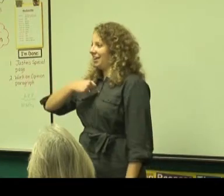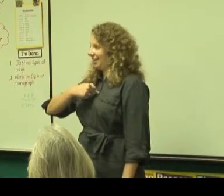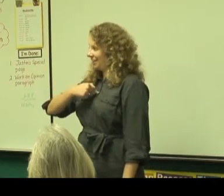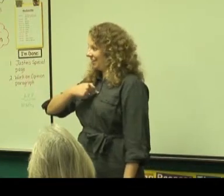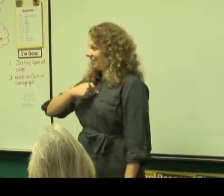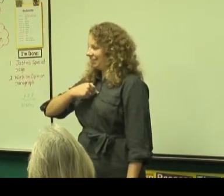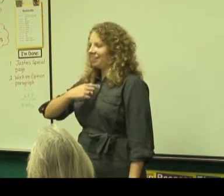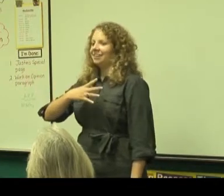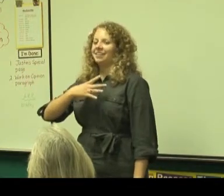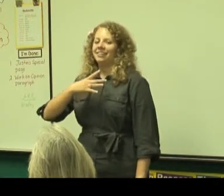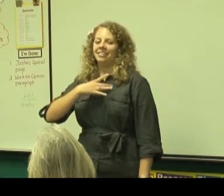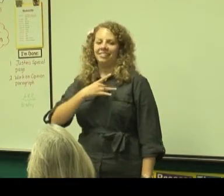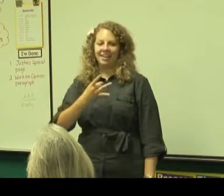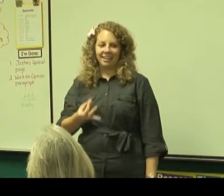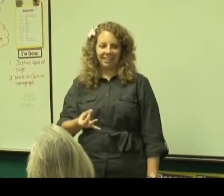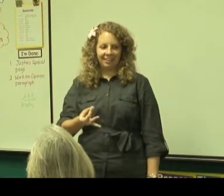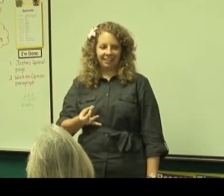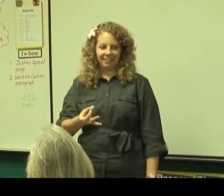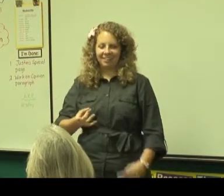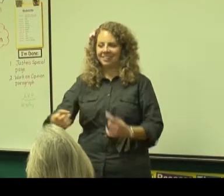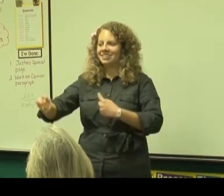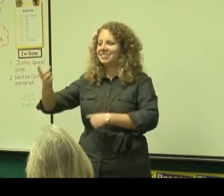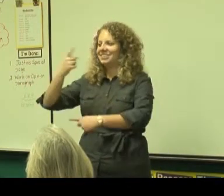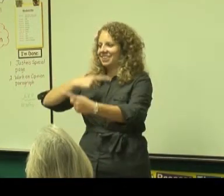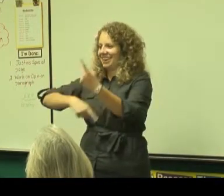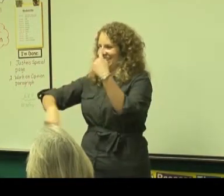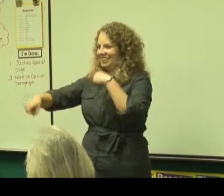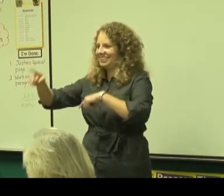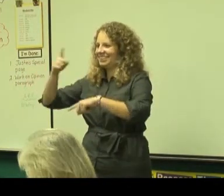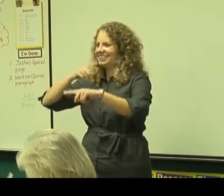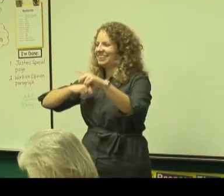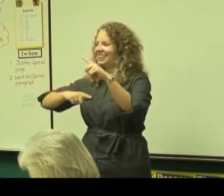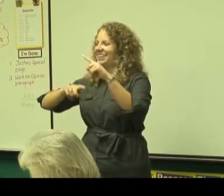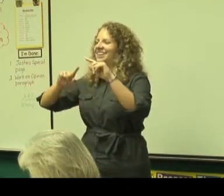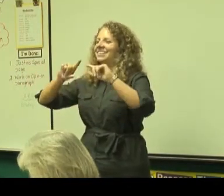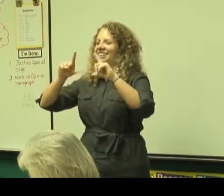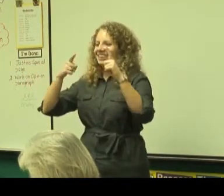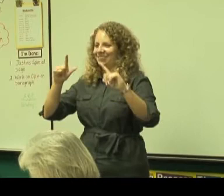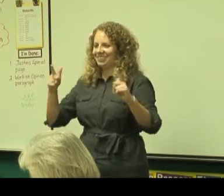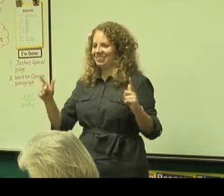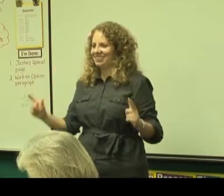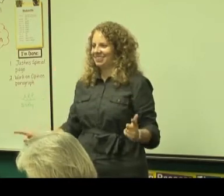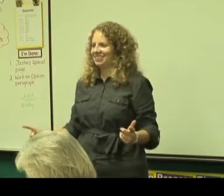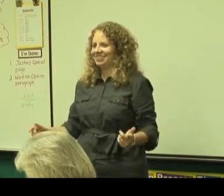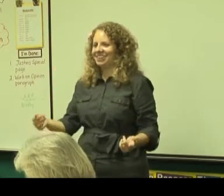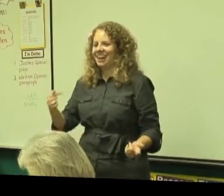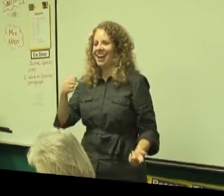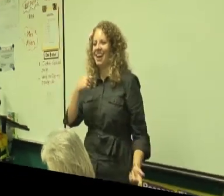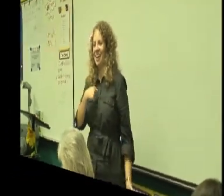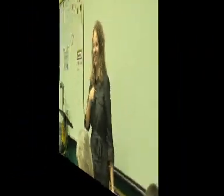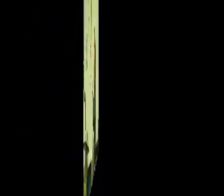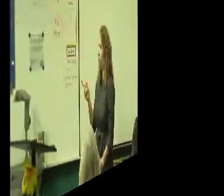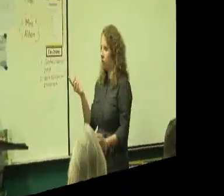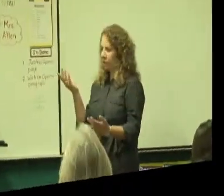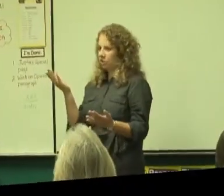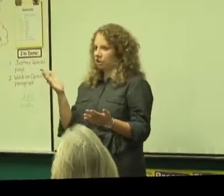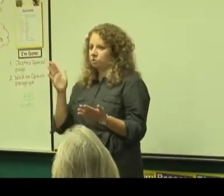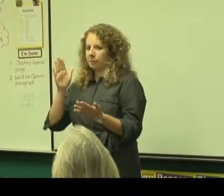I like sign language. Okay. So do you guys remember